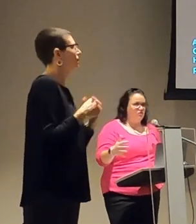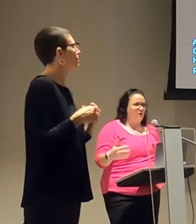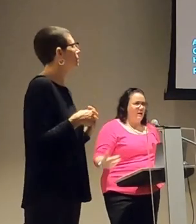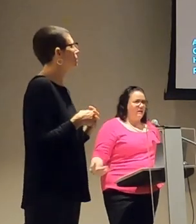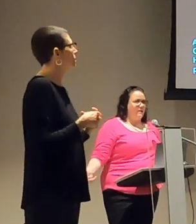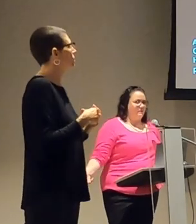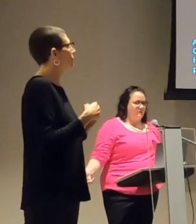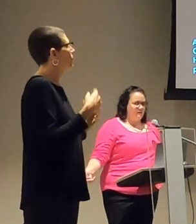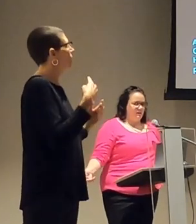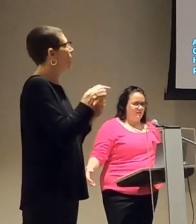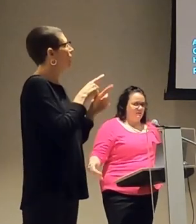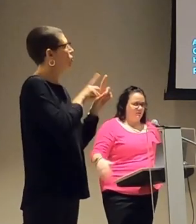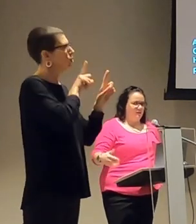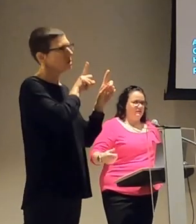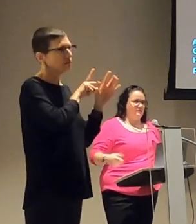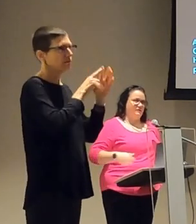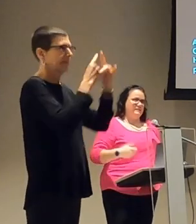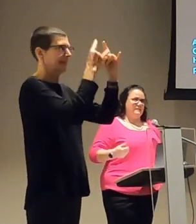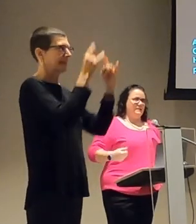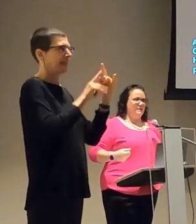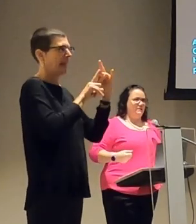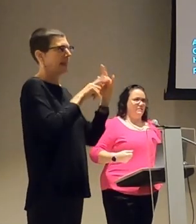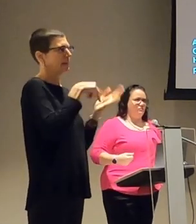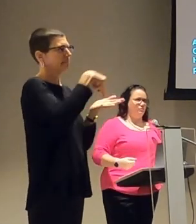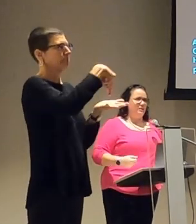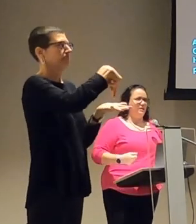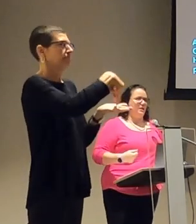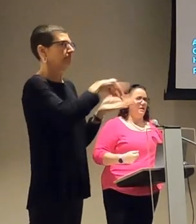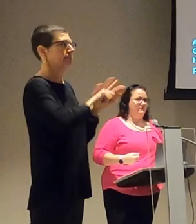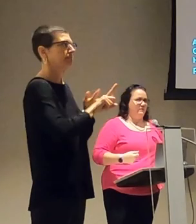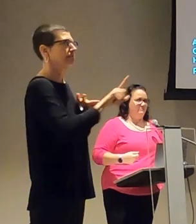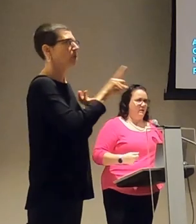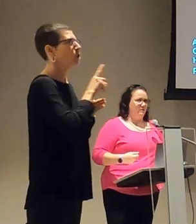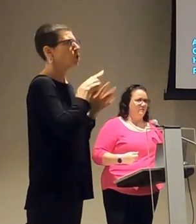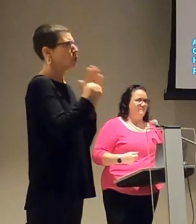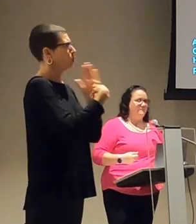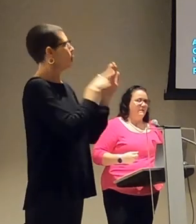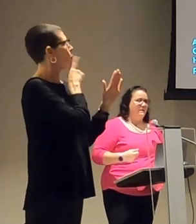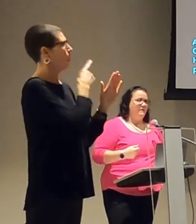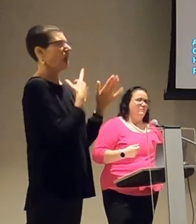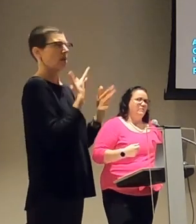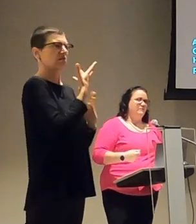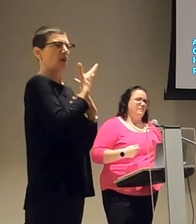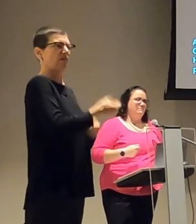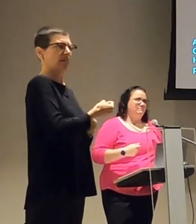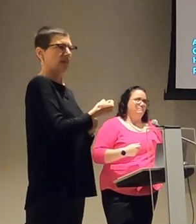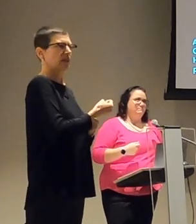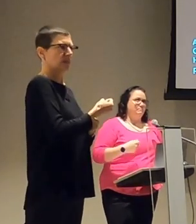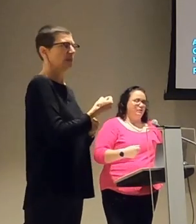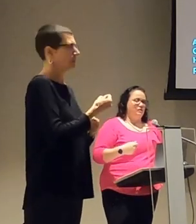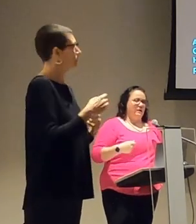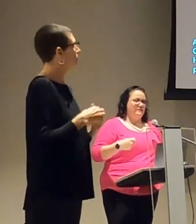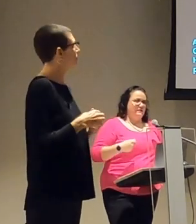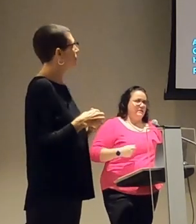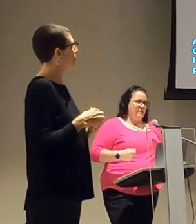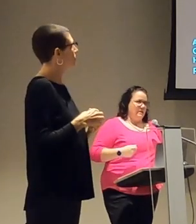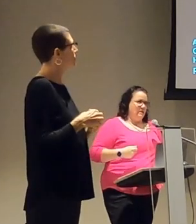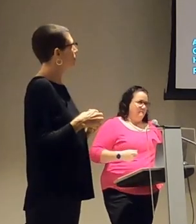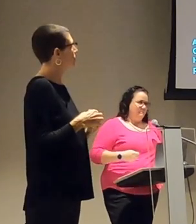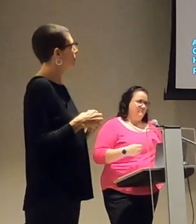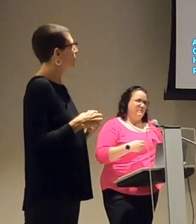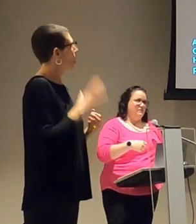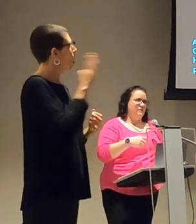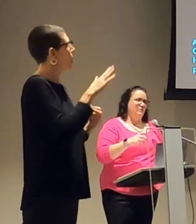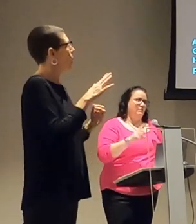she's striding out of the tent, or standing in this really confident manner with a very projected